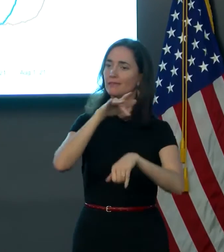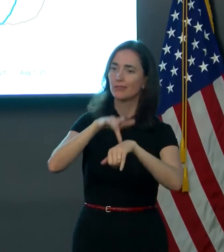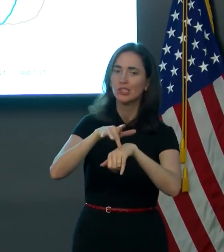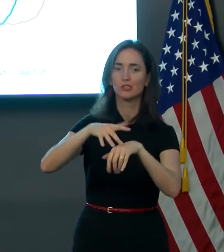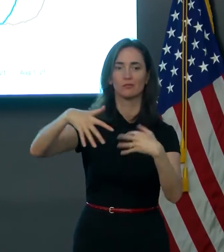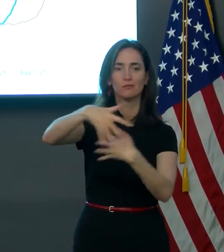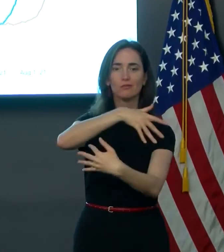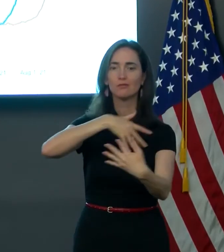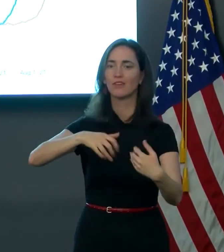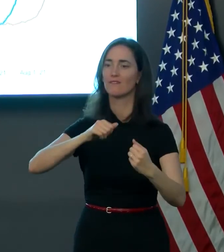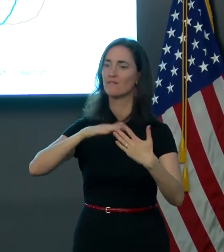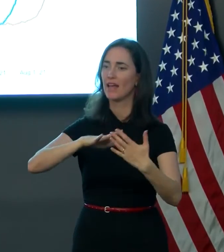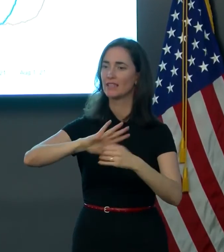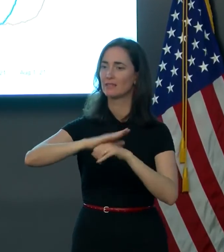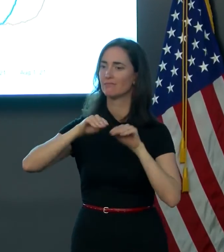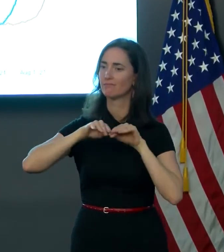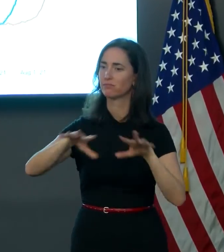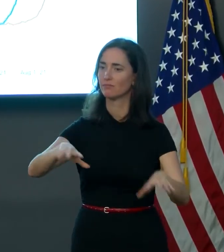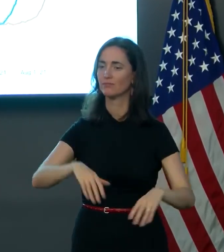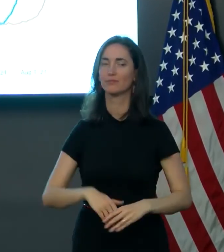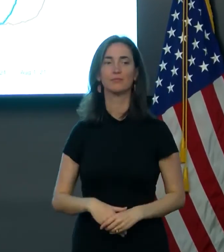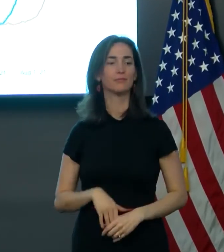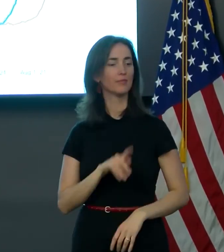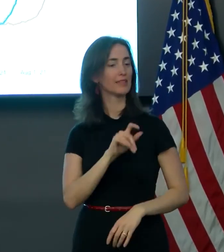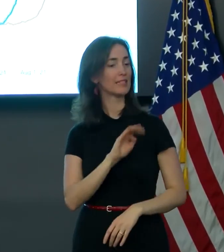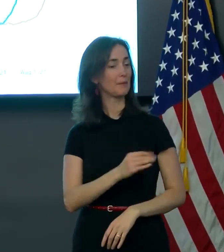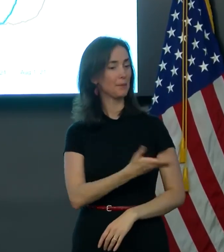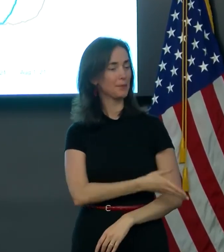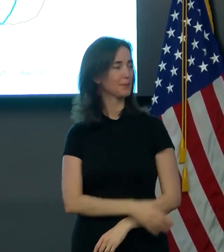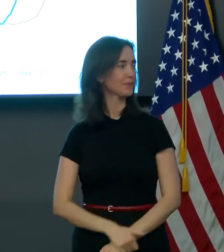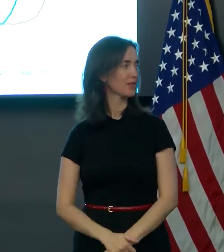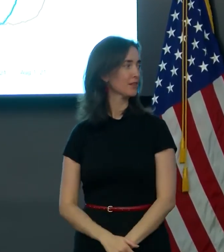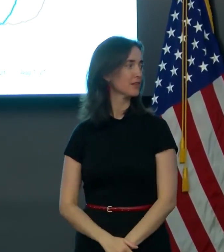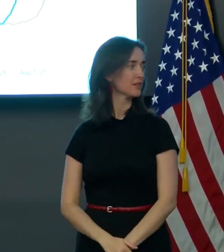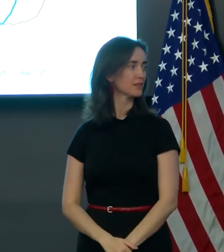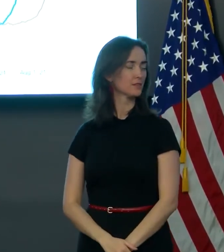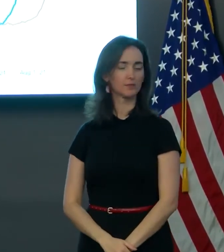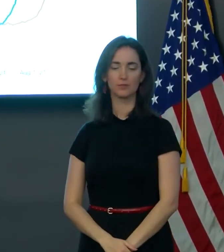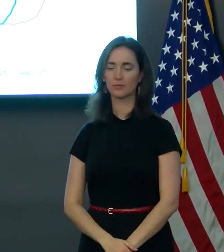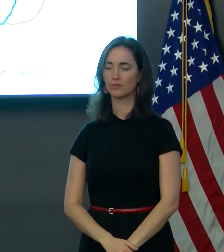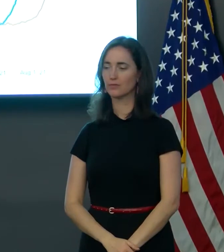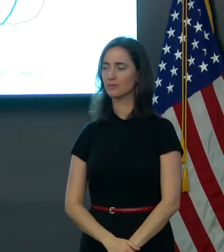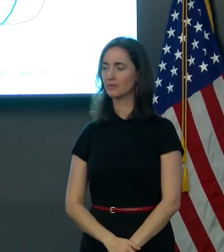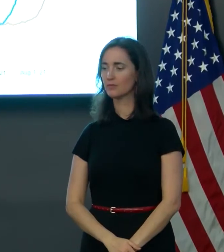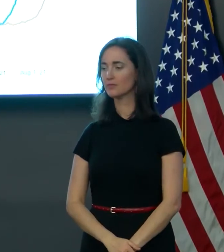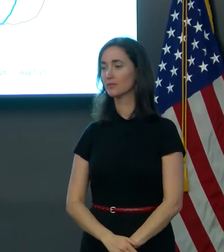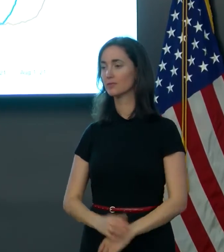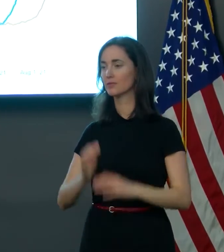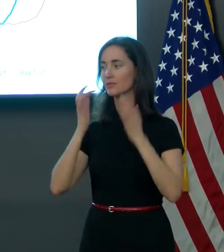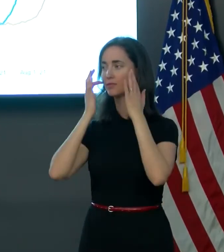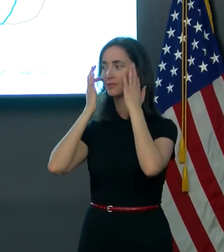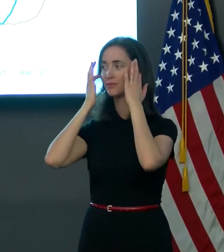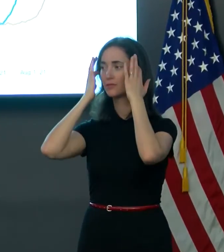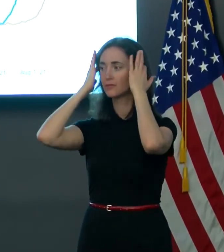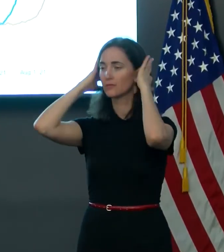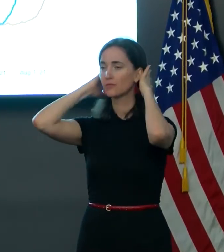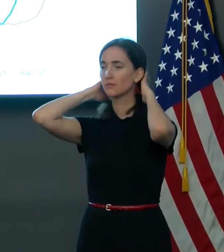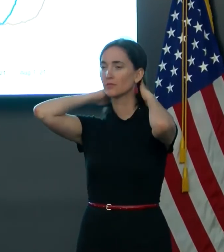in this pandemic. So, Kim.